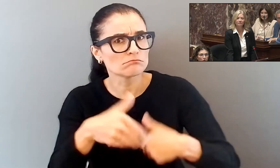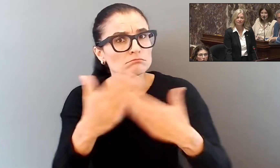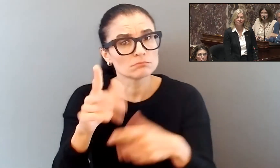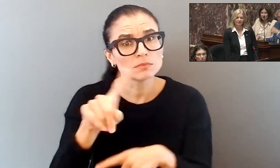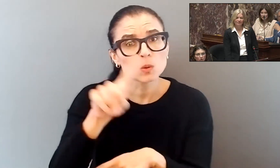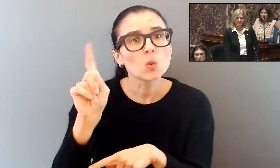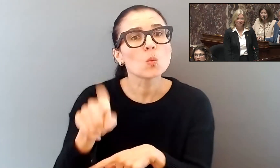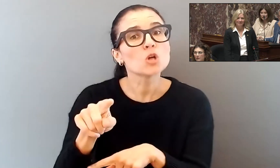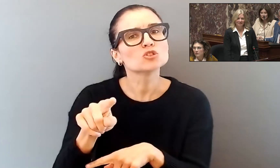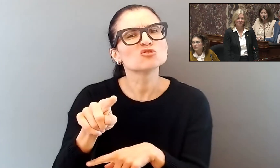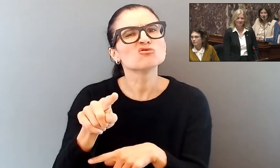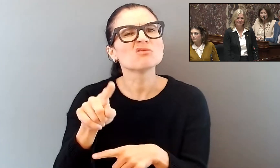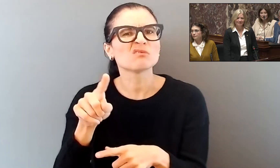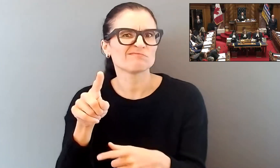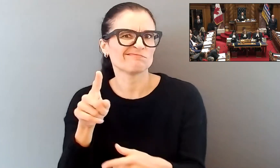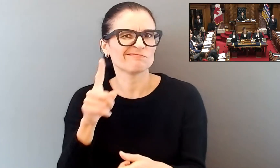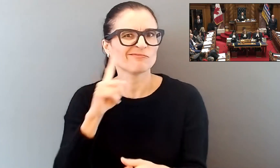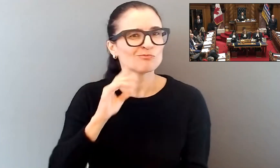Whoa.